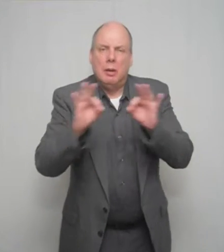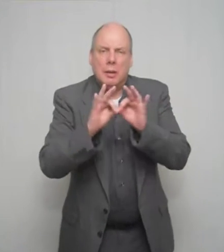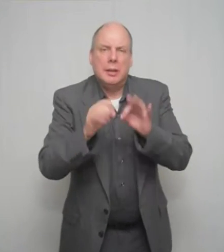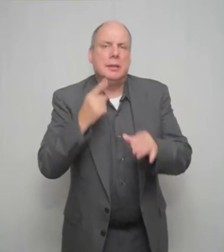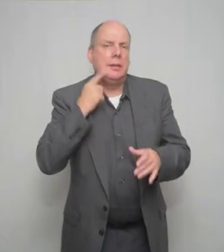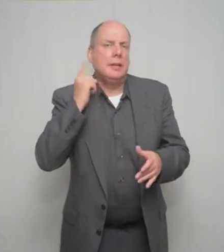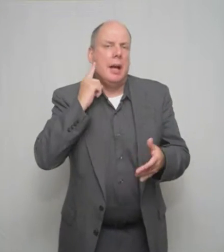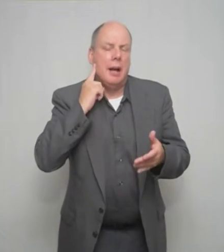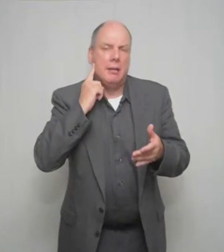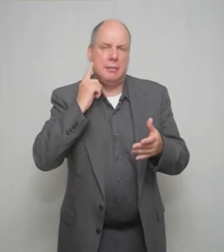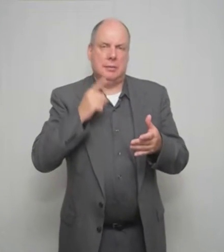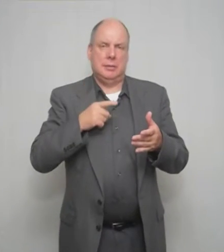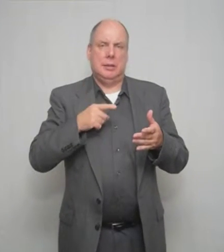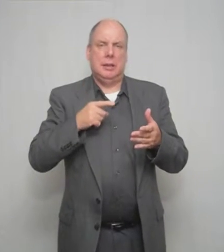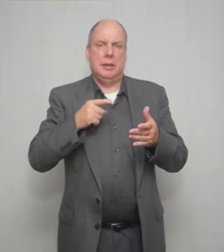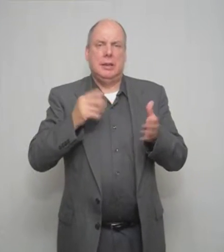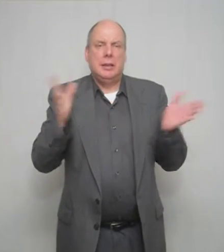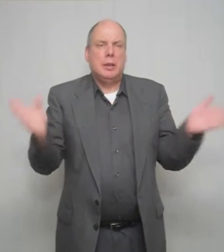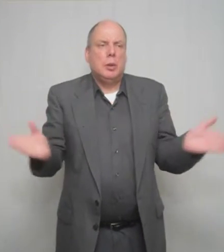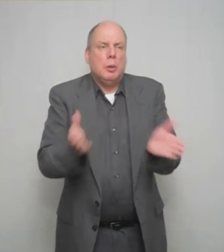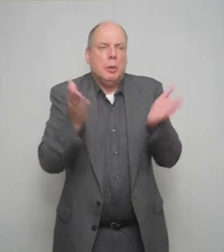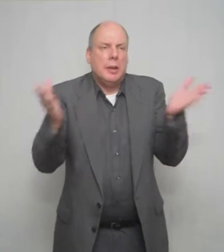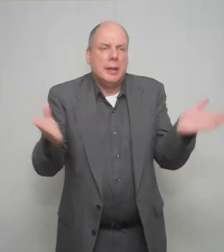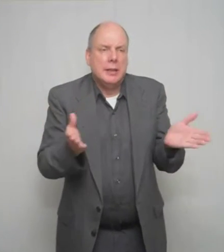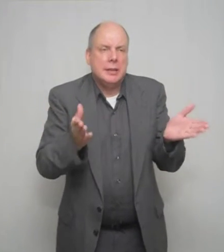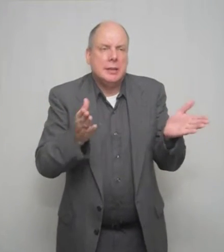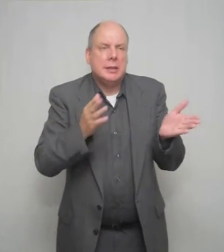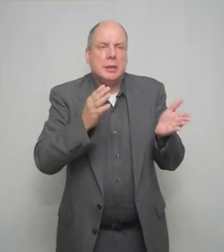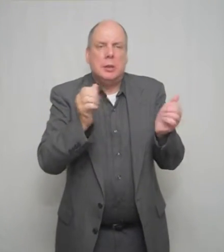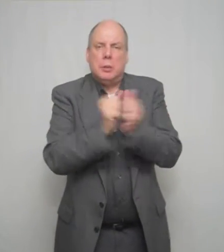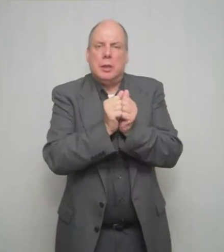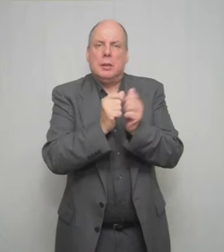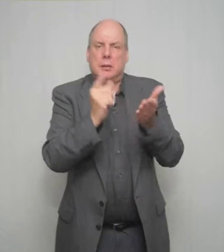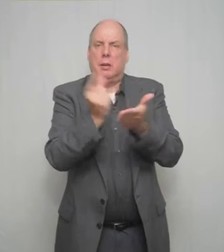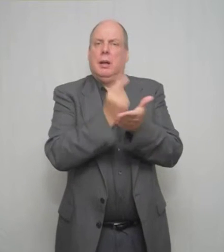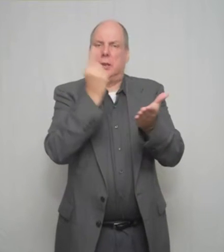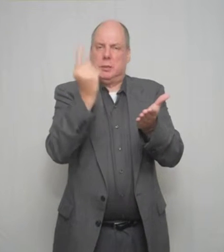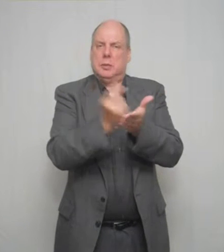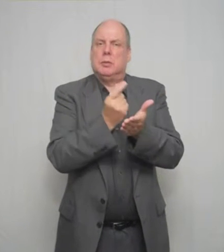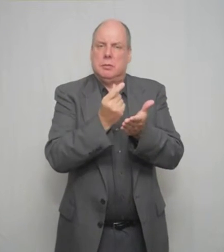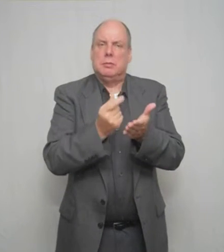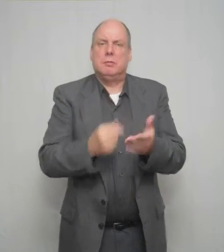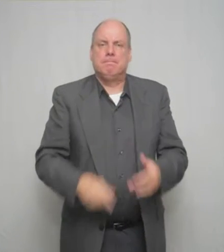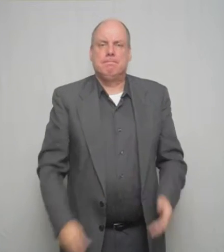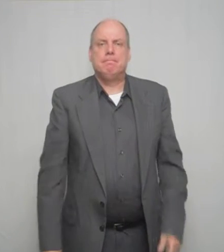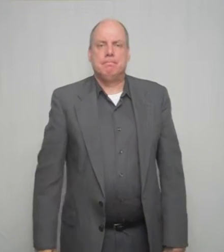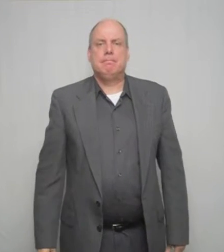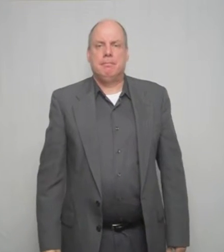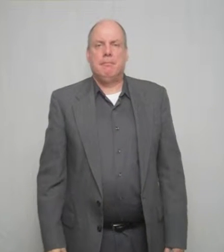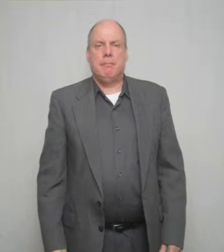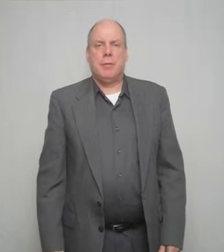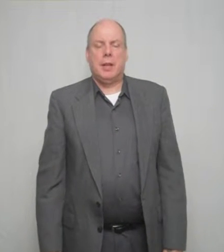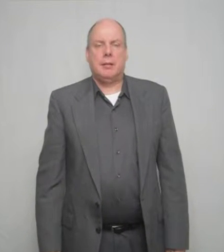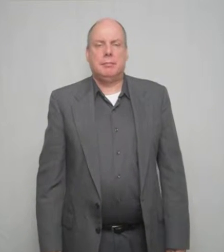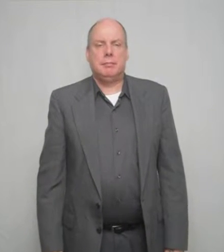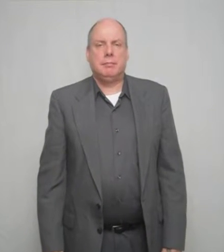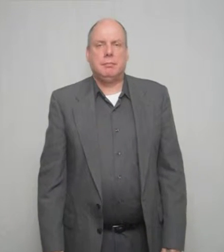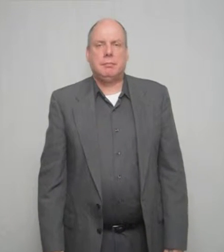just broke my heart to hear that. We really need to encourage the deaf in Nicaragua with